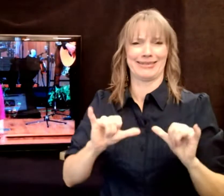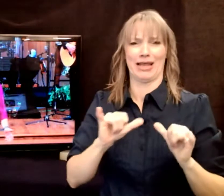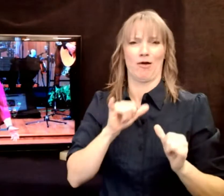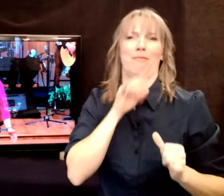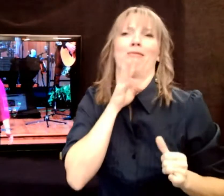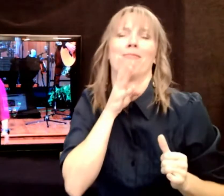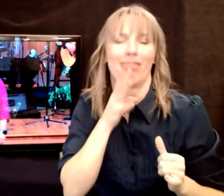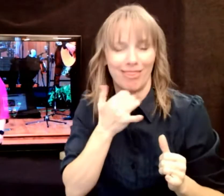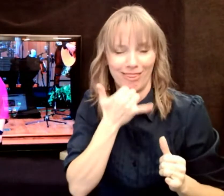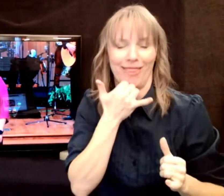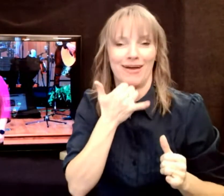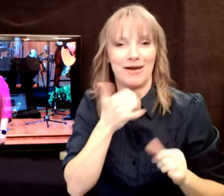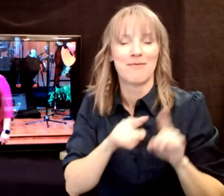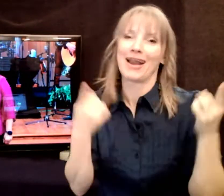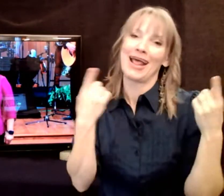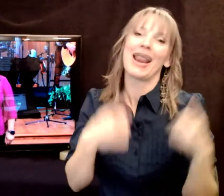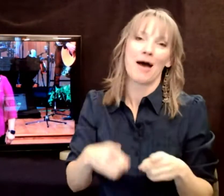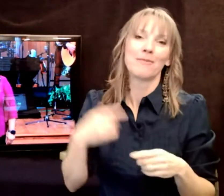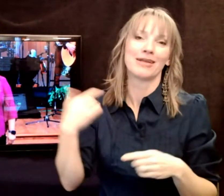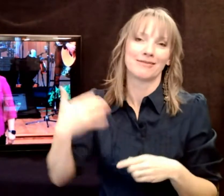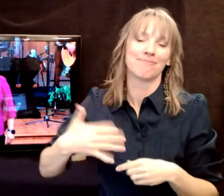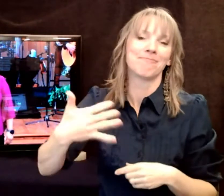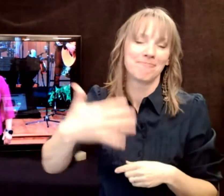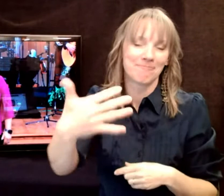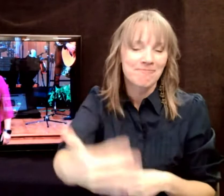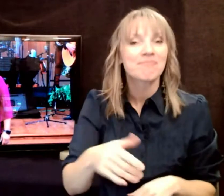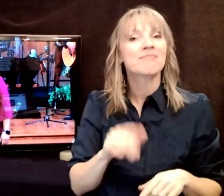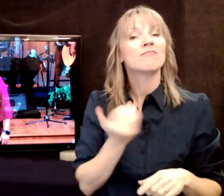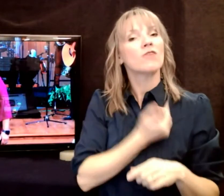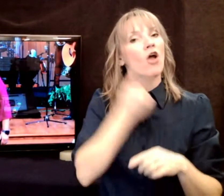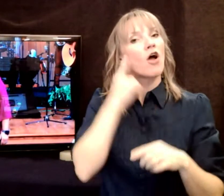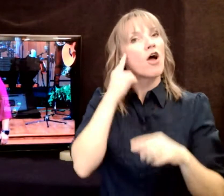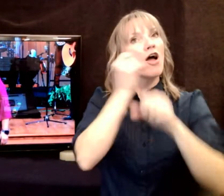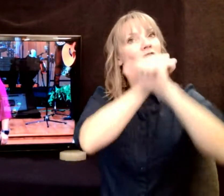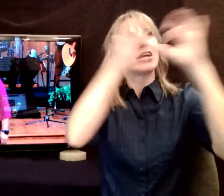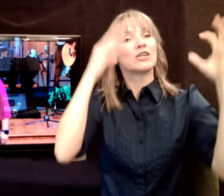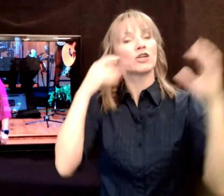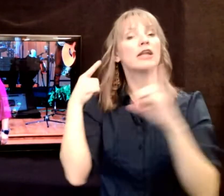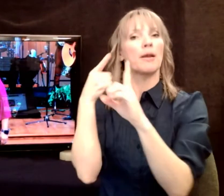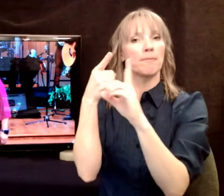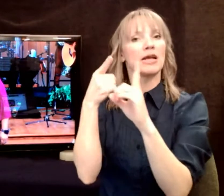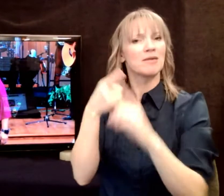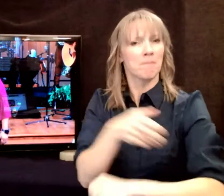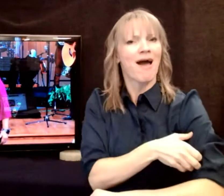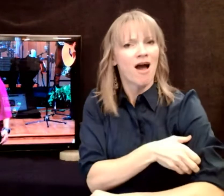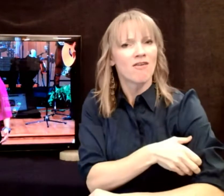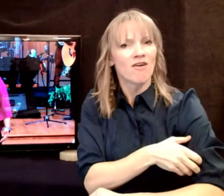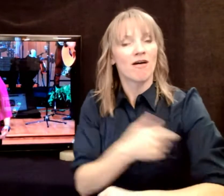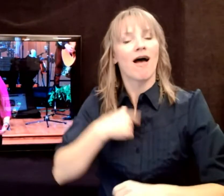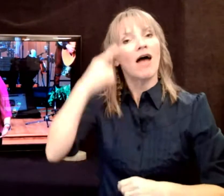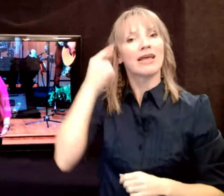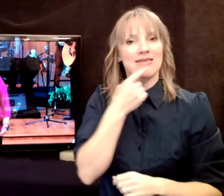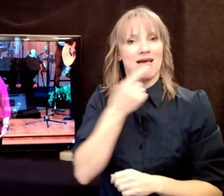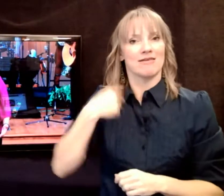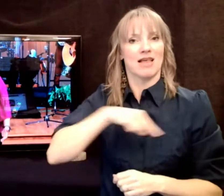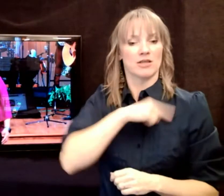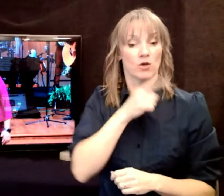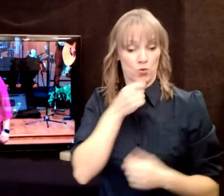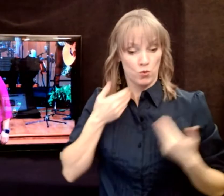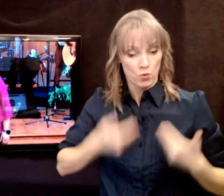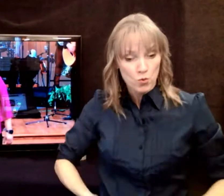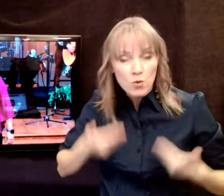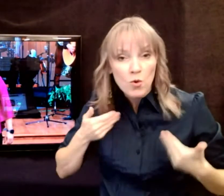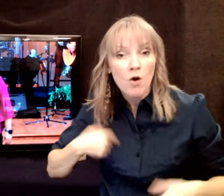but that happens every once in a while. And so our vision and mission is definitely a powerful thing that I think tells us who we are and what we're here